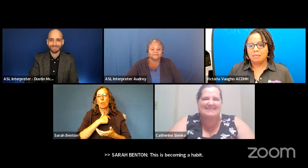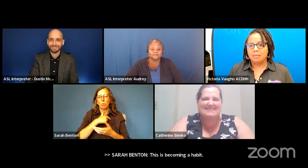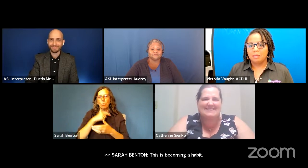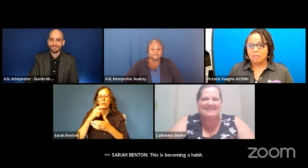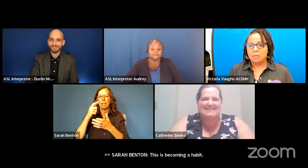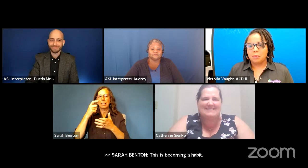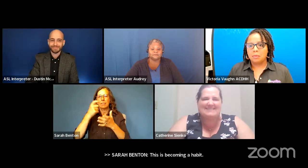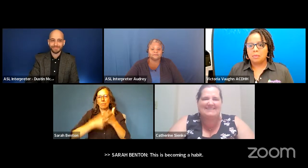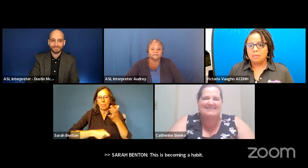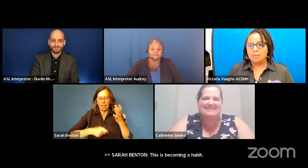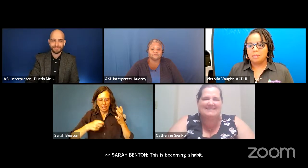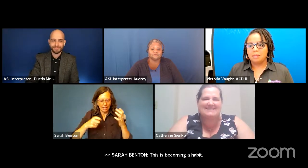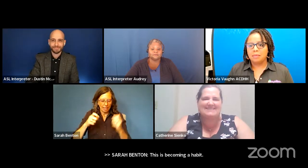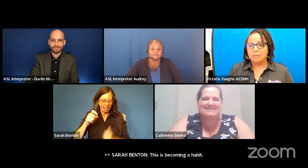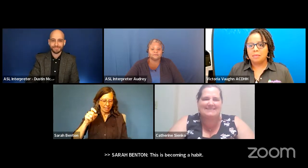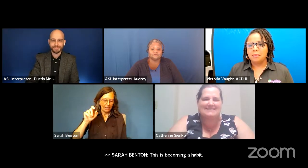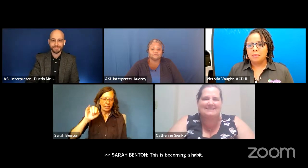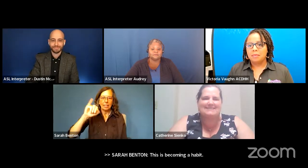So I'd like to move